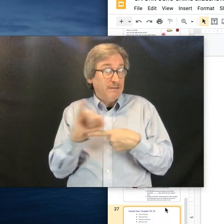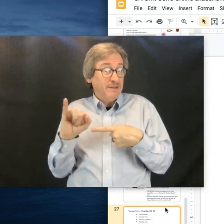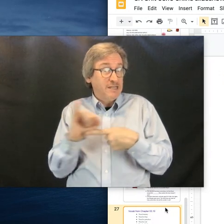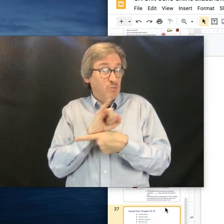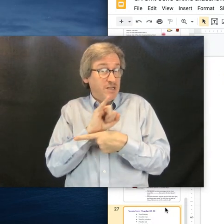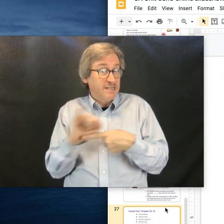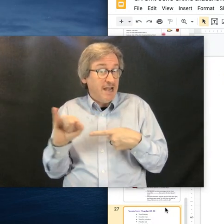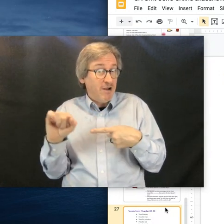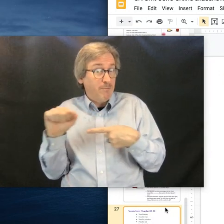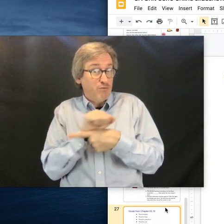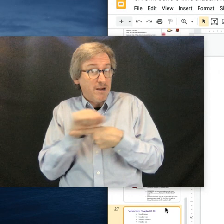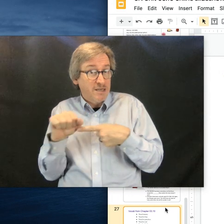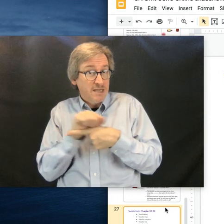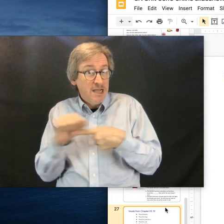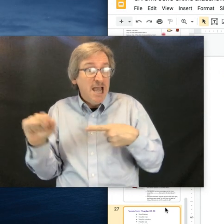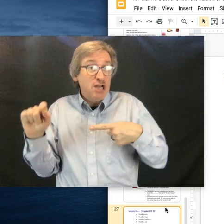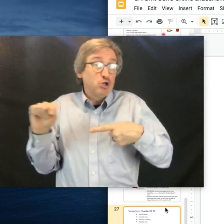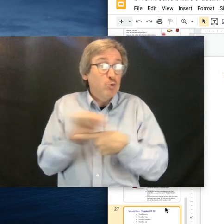internship is one sign, right?